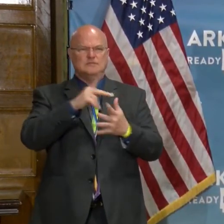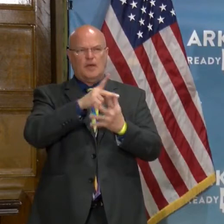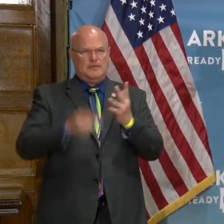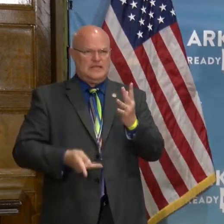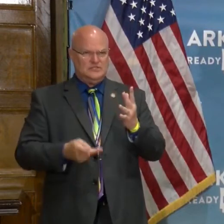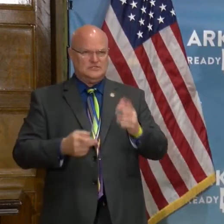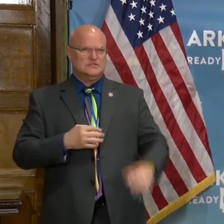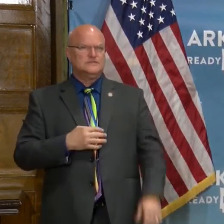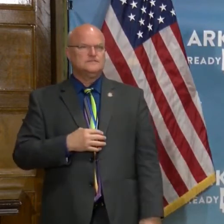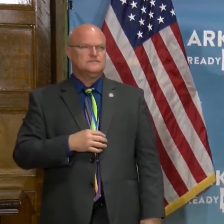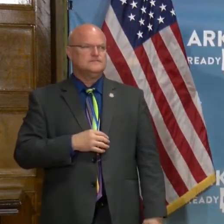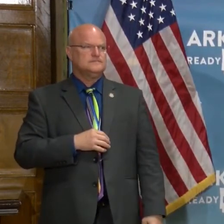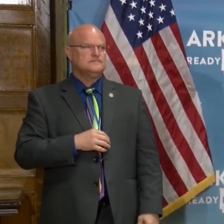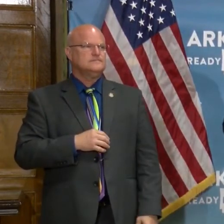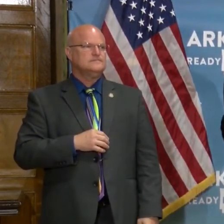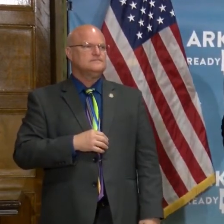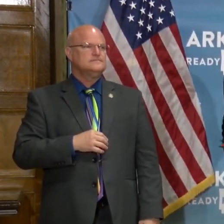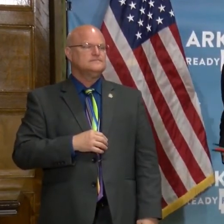populations.